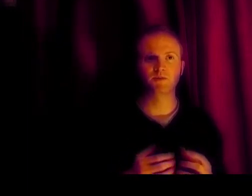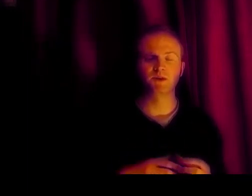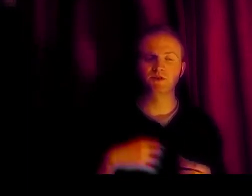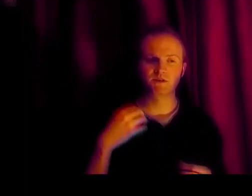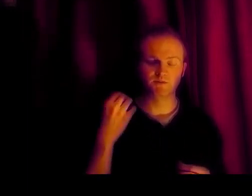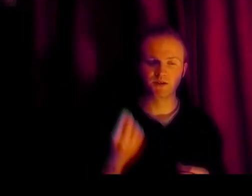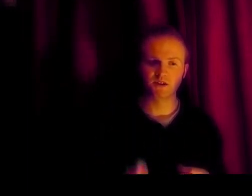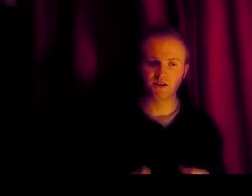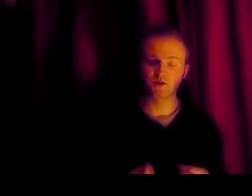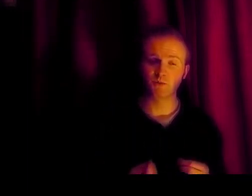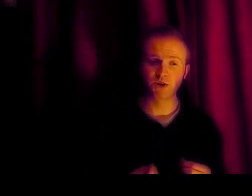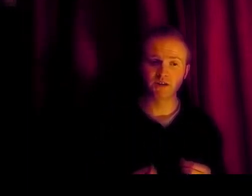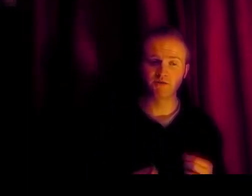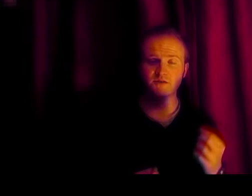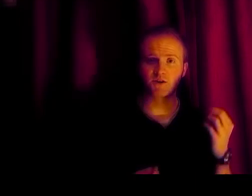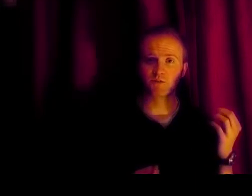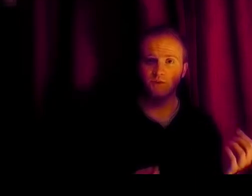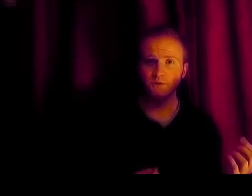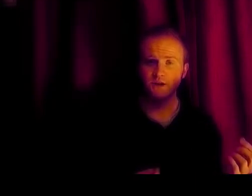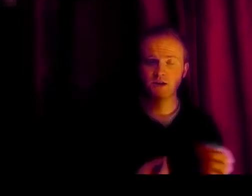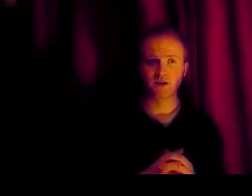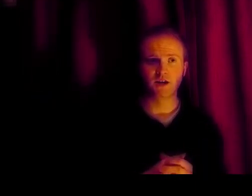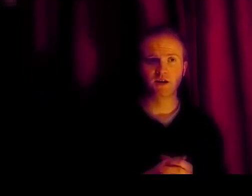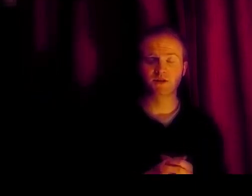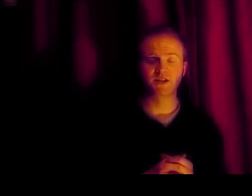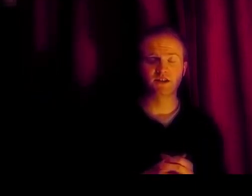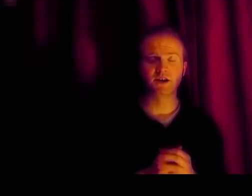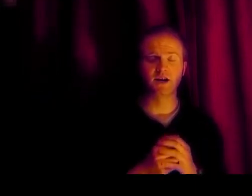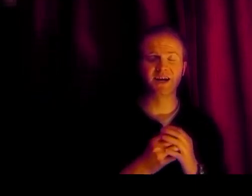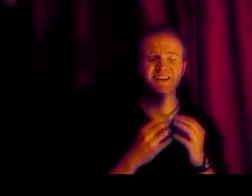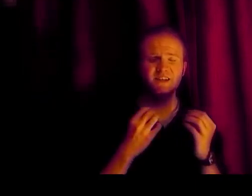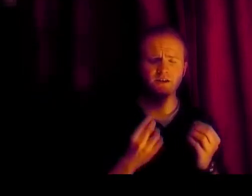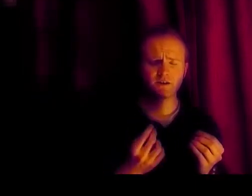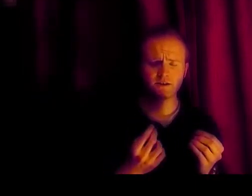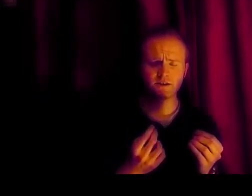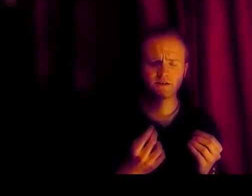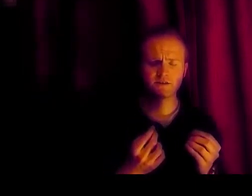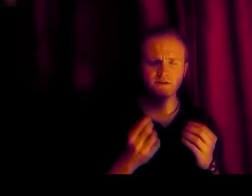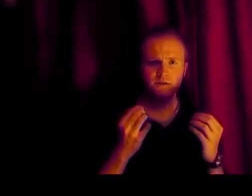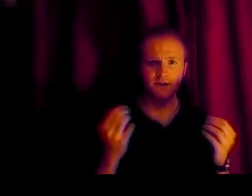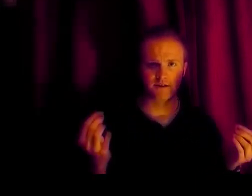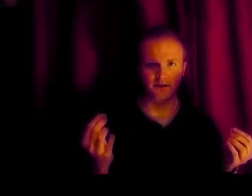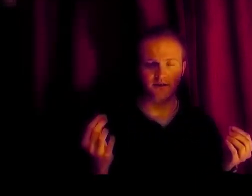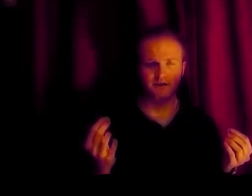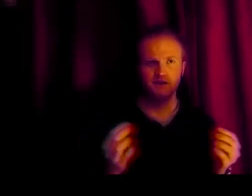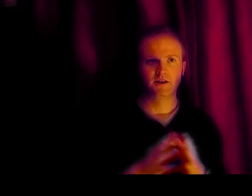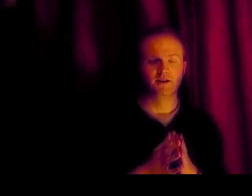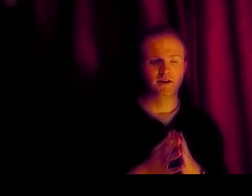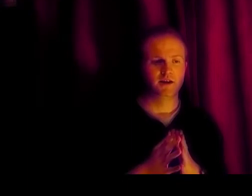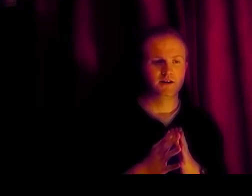They've been using a thing called Compressor for Final Cut Pro, which takes an eon to do anything. Not